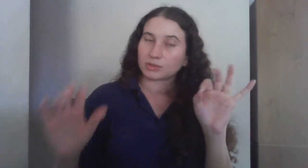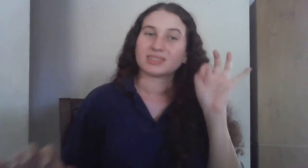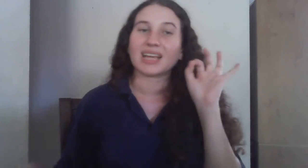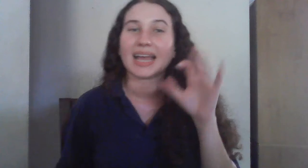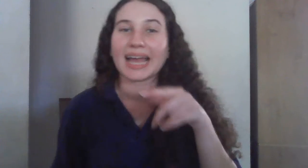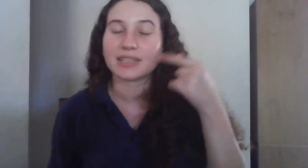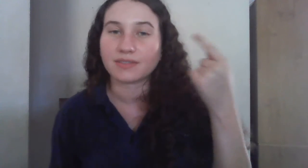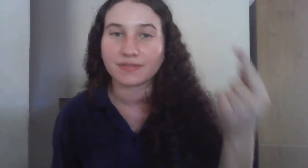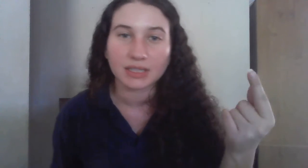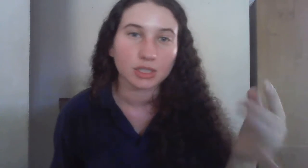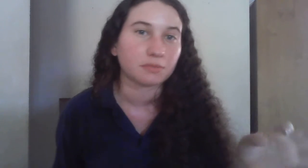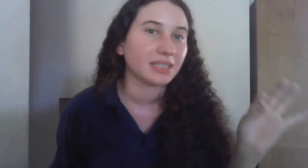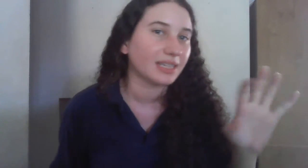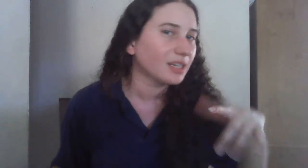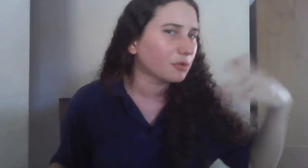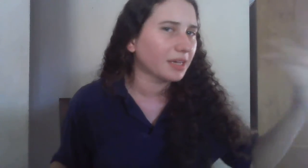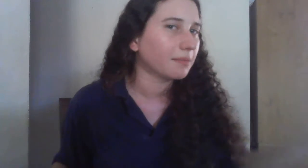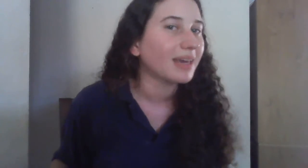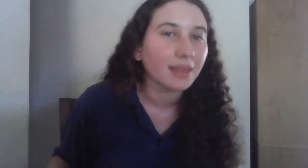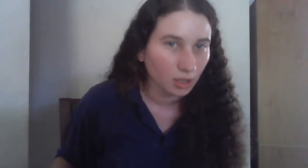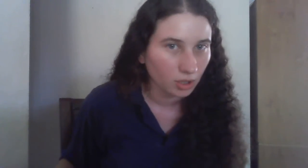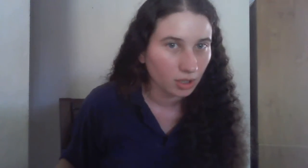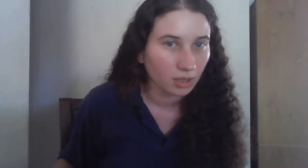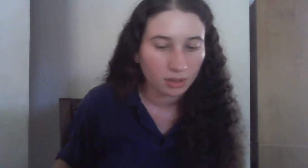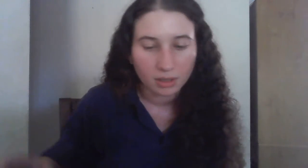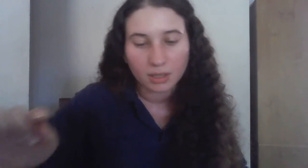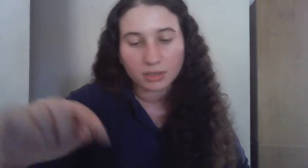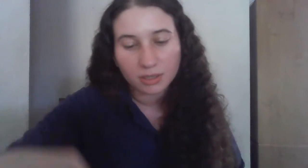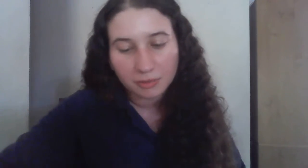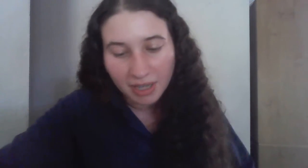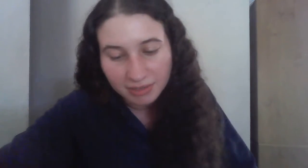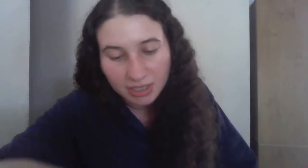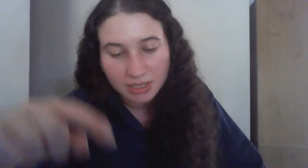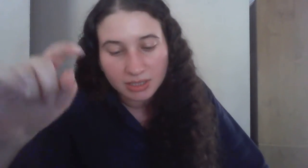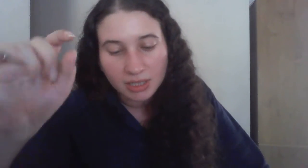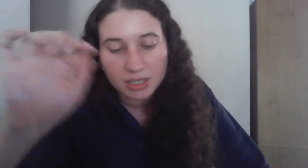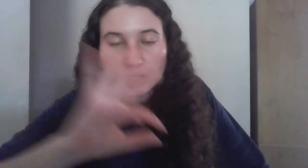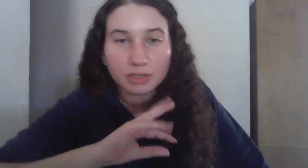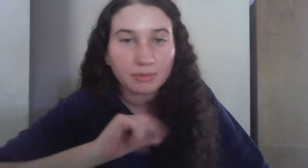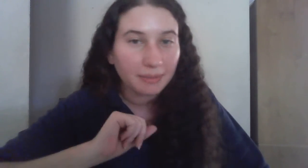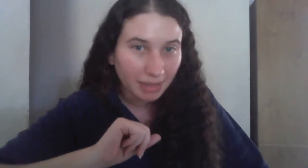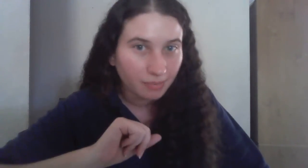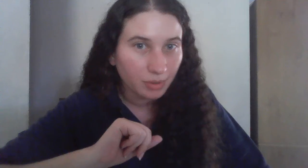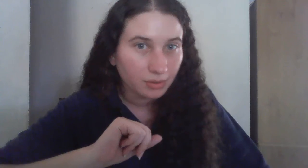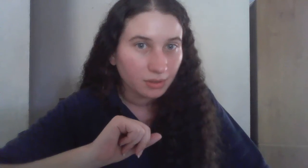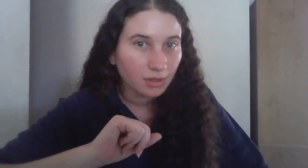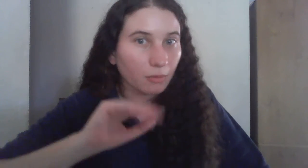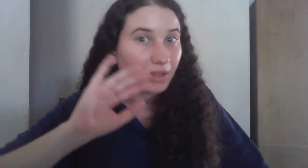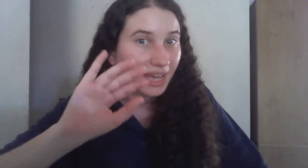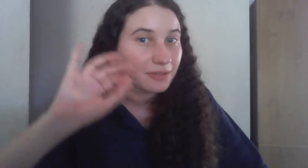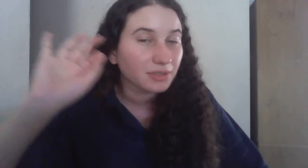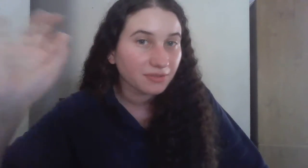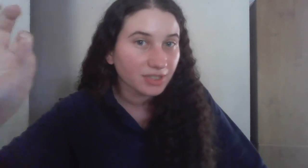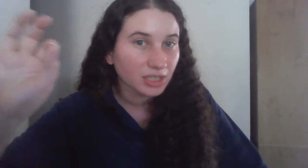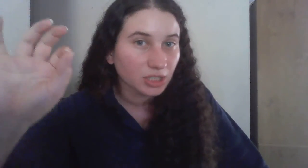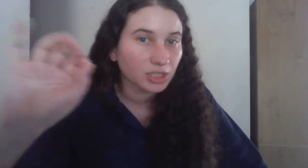See, I added the finish, meaning he already made the cookie. So here we have the sentence, she write paper. Without the finish, it's